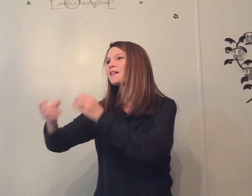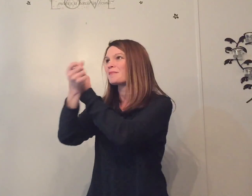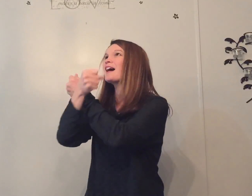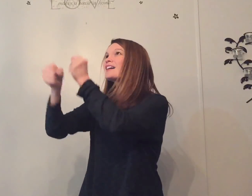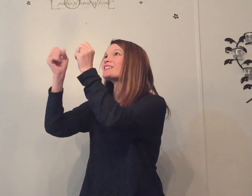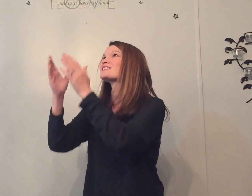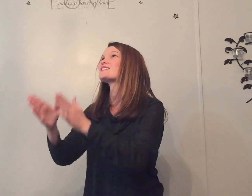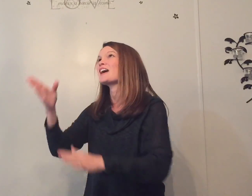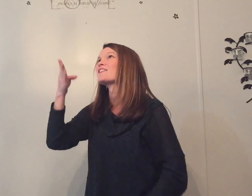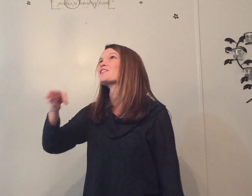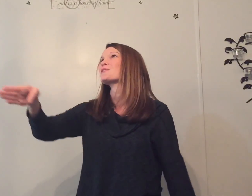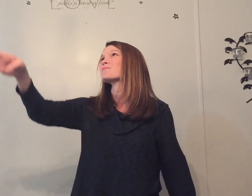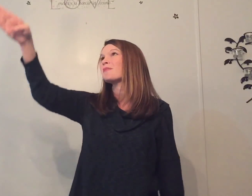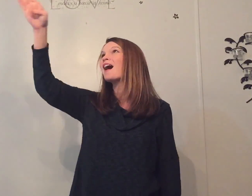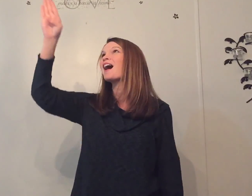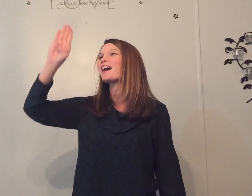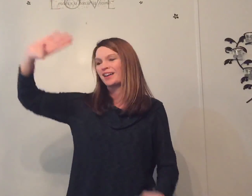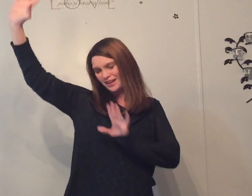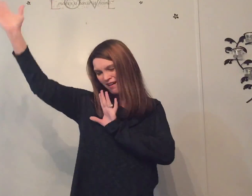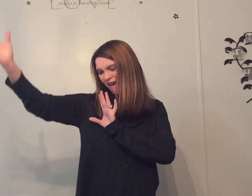Savior and my God.